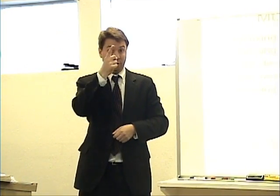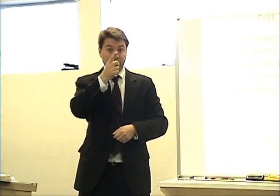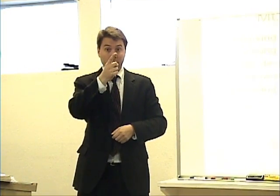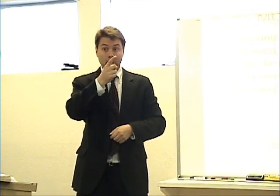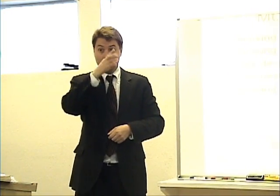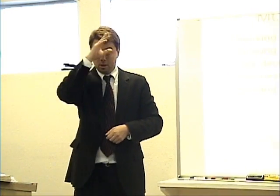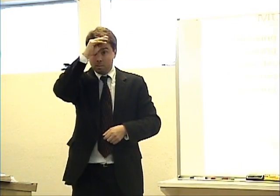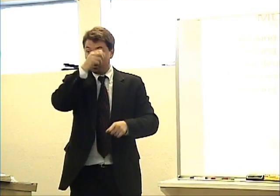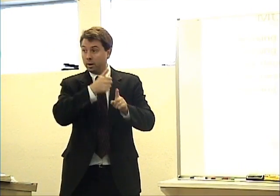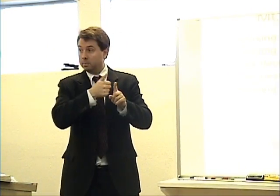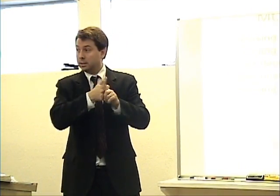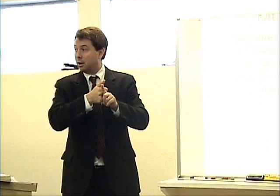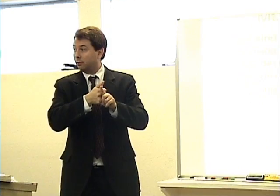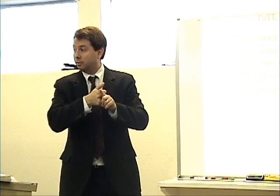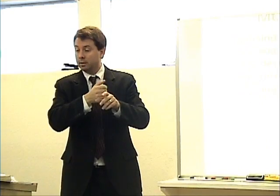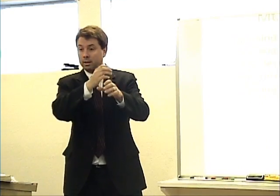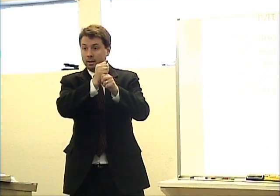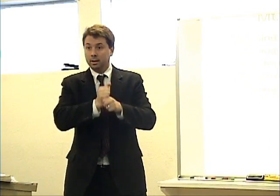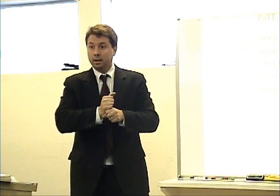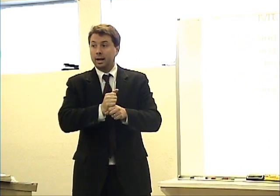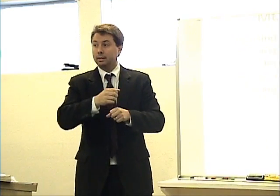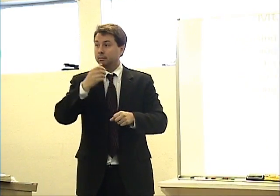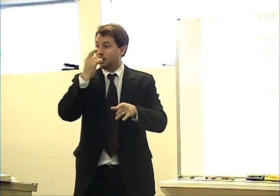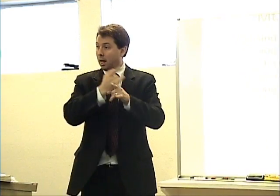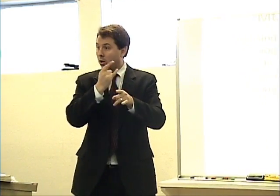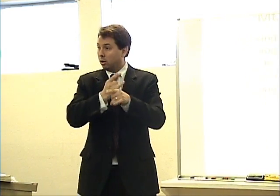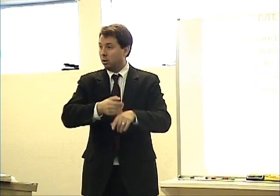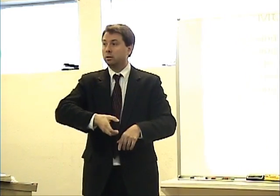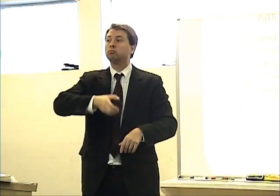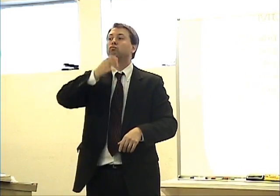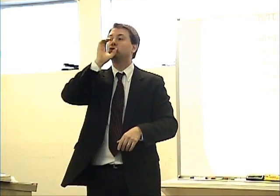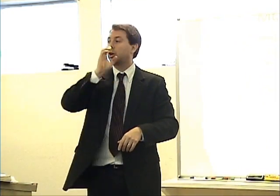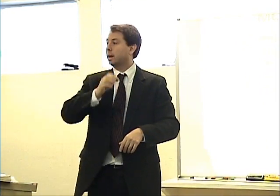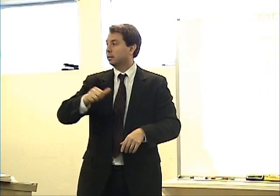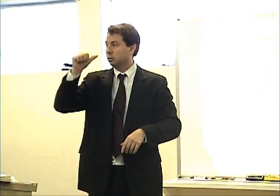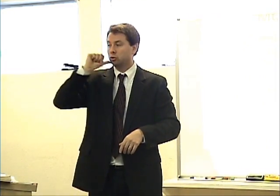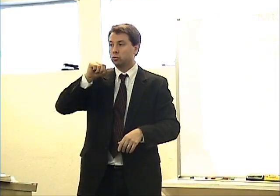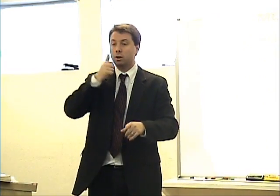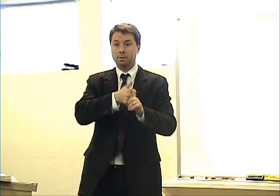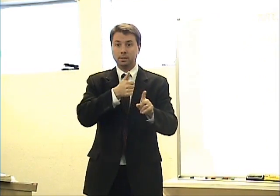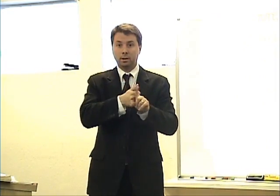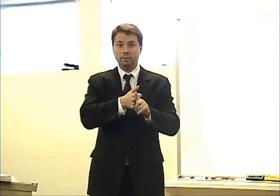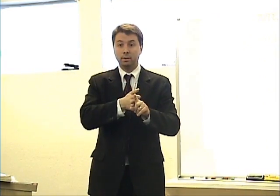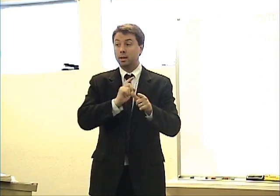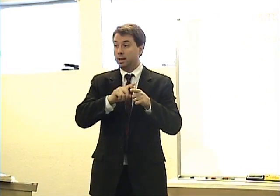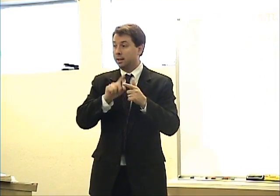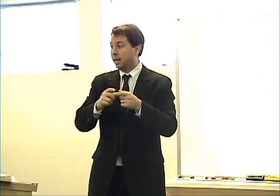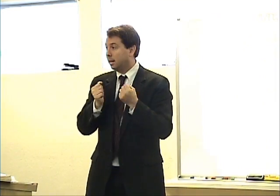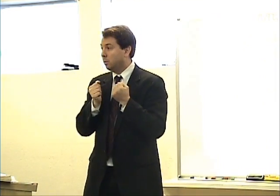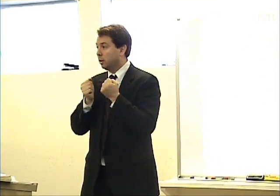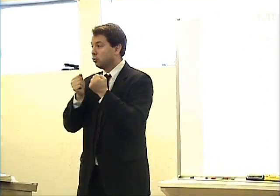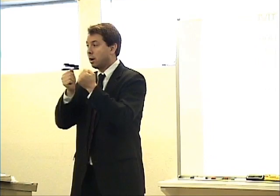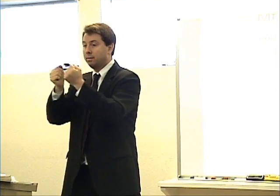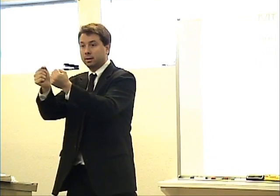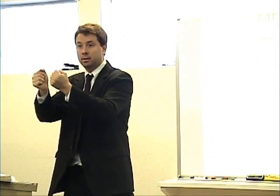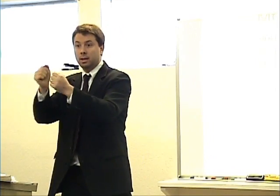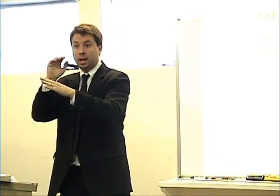First, the boy himself got alcohol, drunk himself. And then he went driving. And